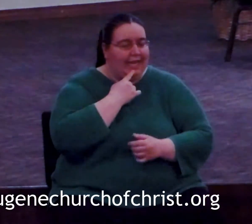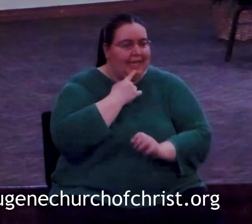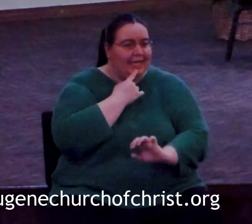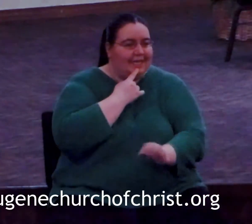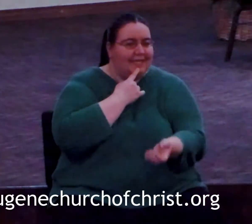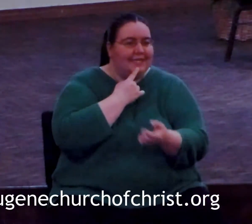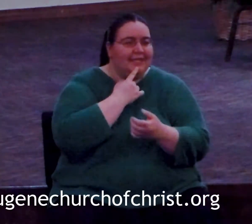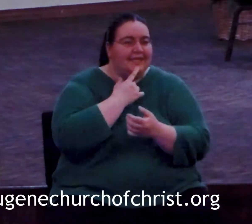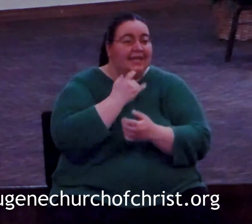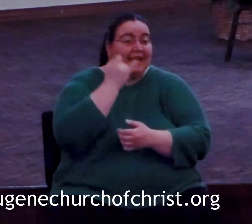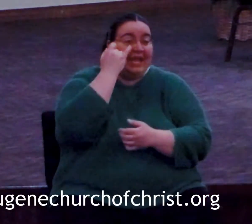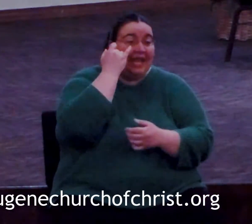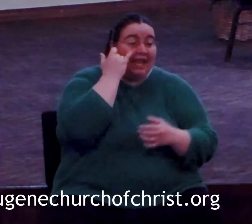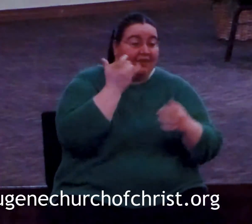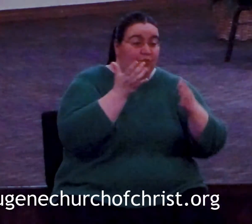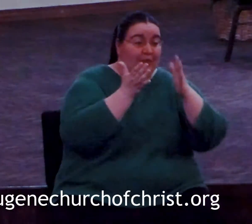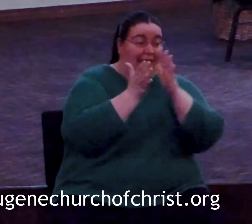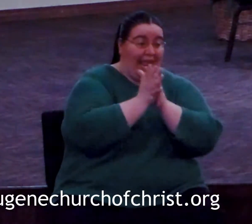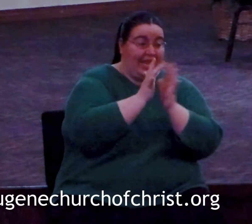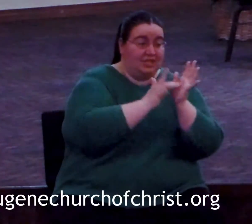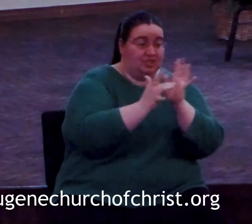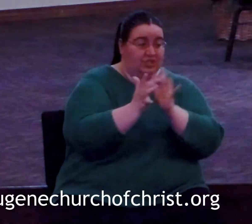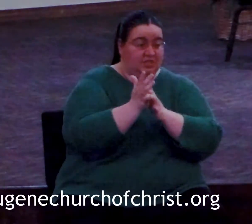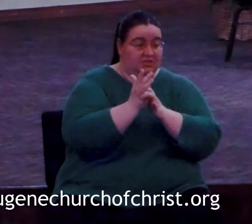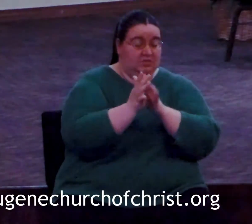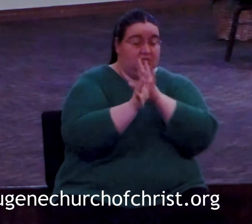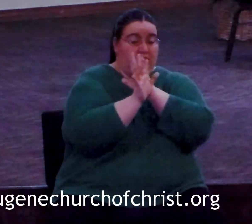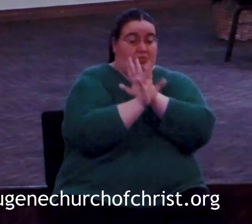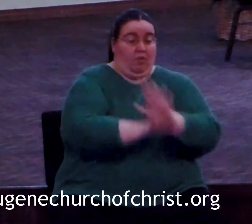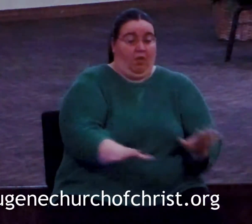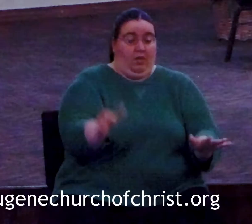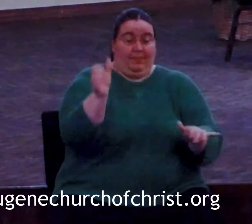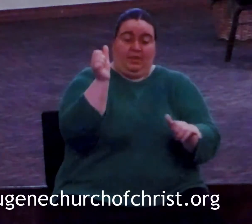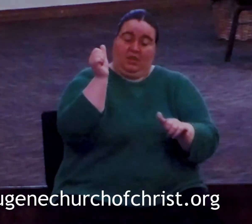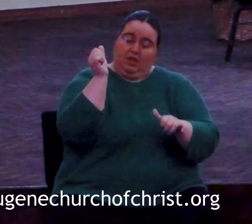that if we ask him to calm every storm today, that he would do that.